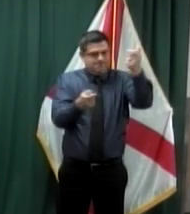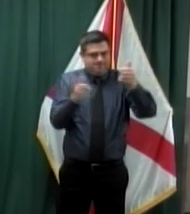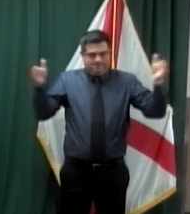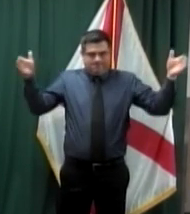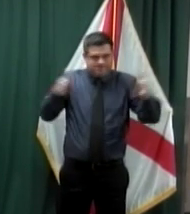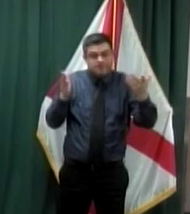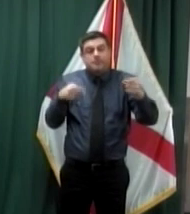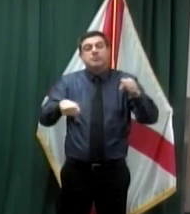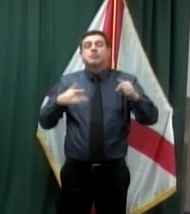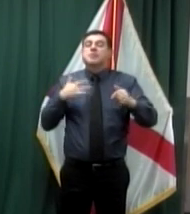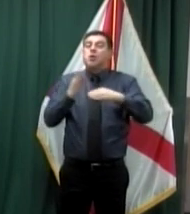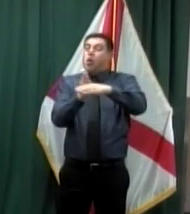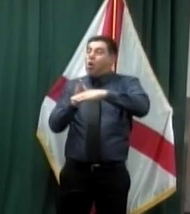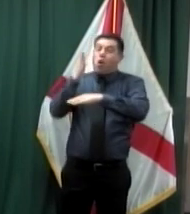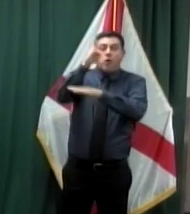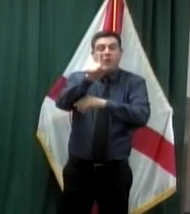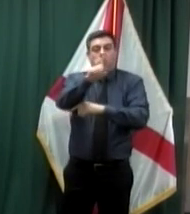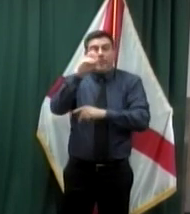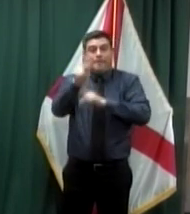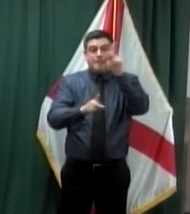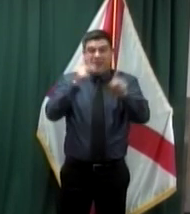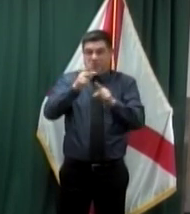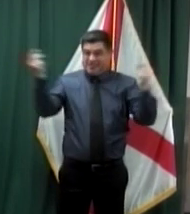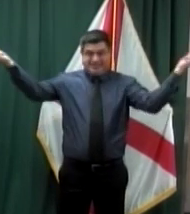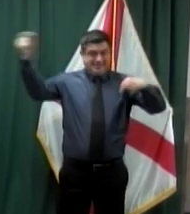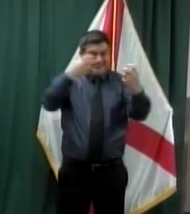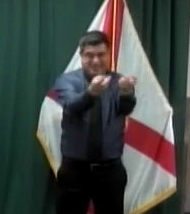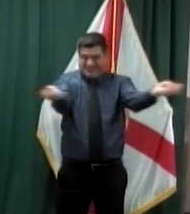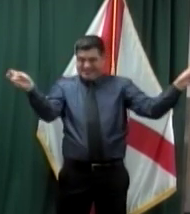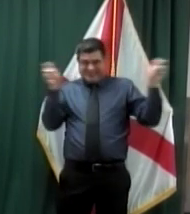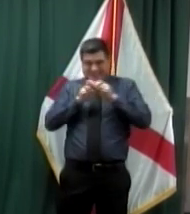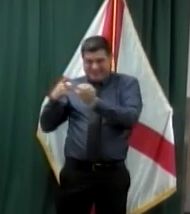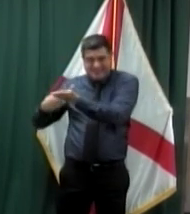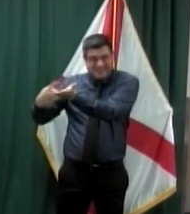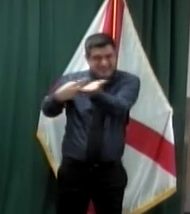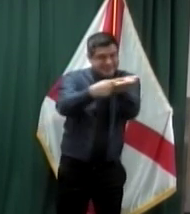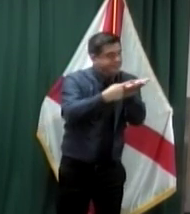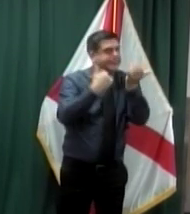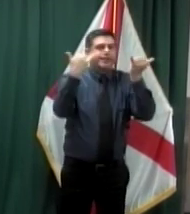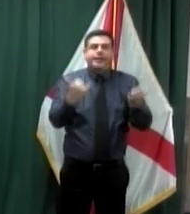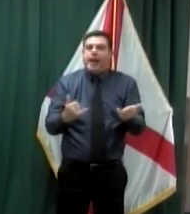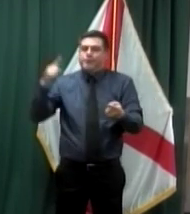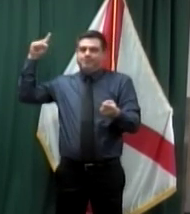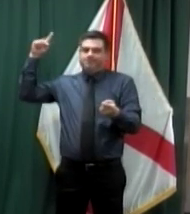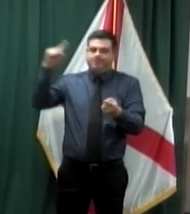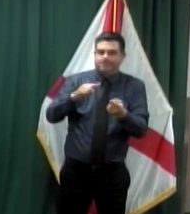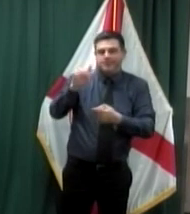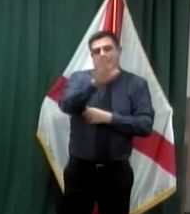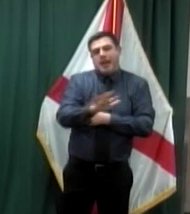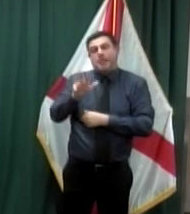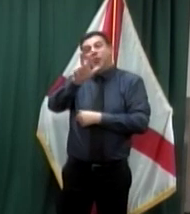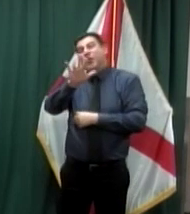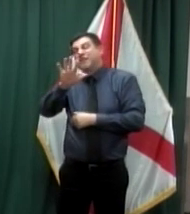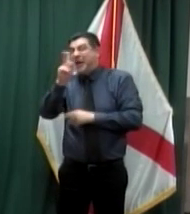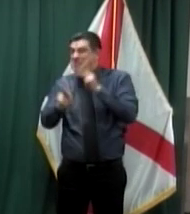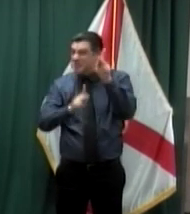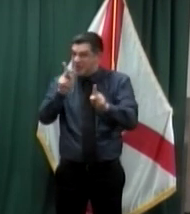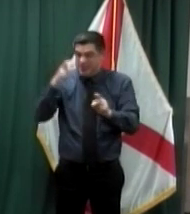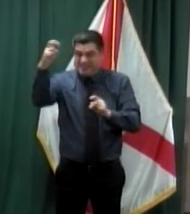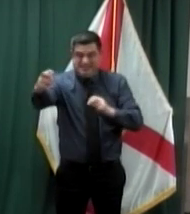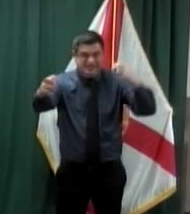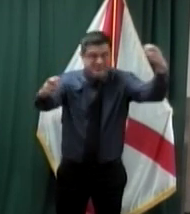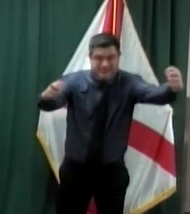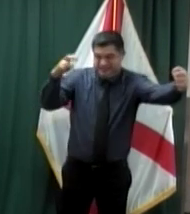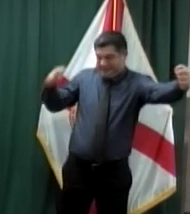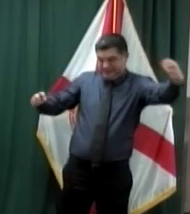where smaller groups can meet to coordinate specific types of tasks. This allows us to maintain our social distancing and